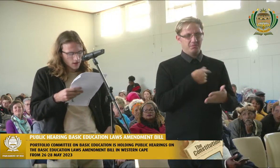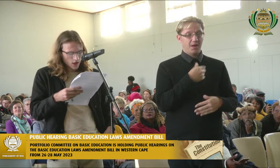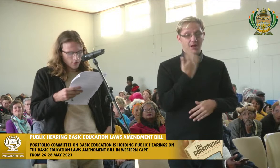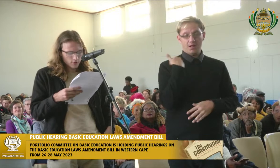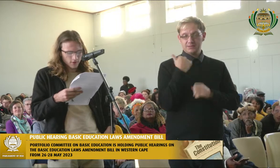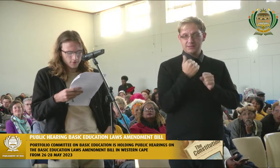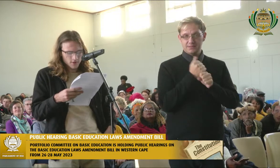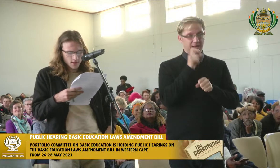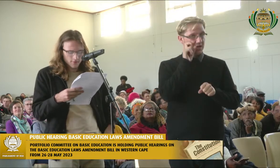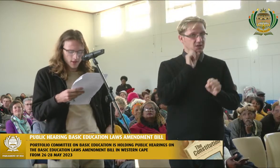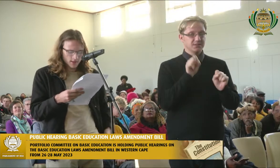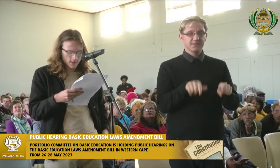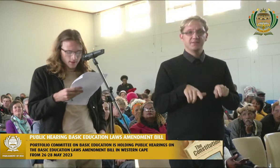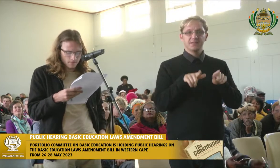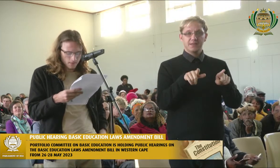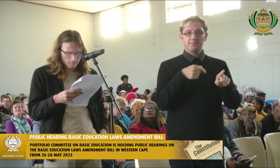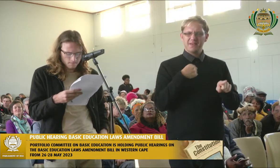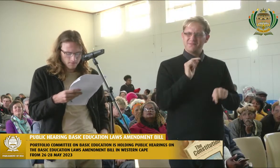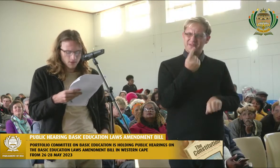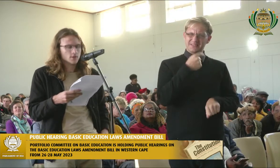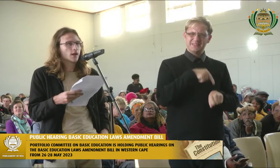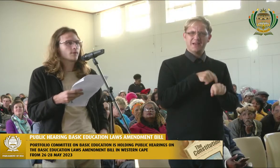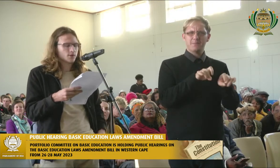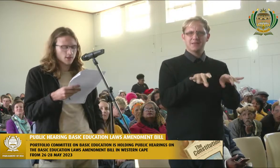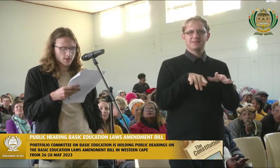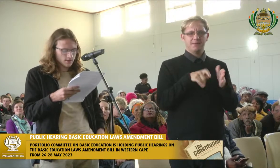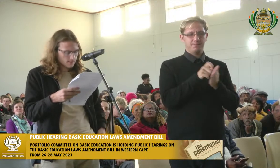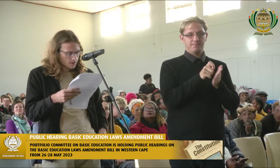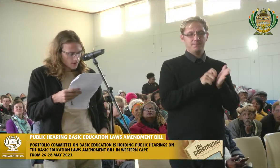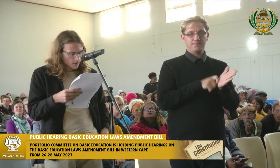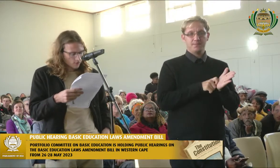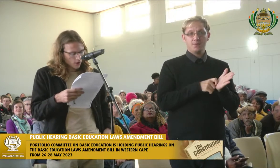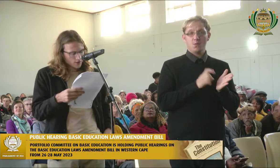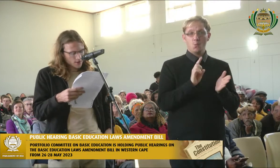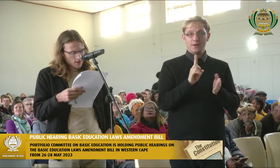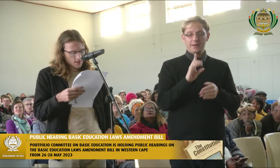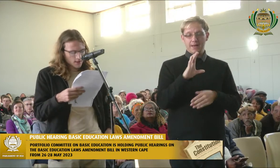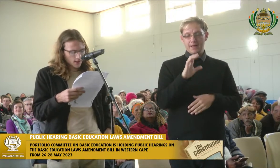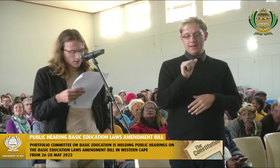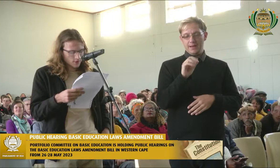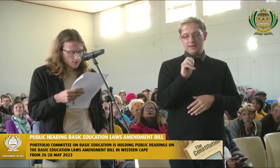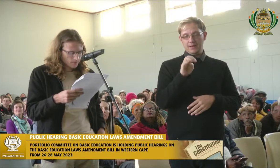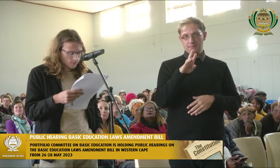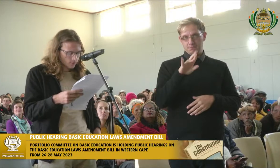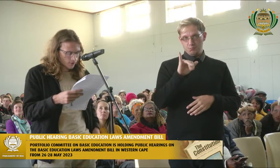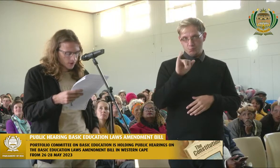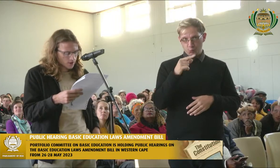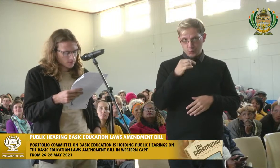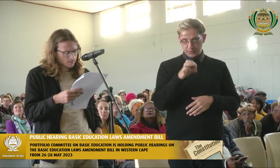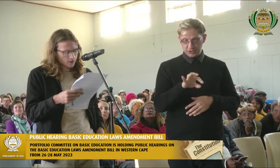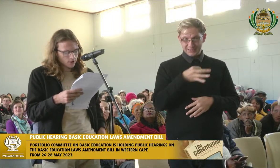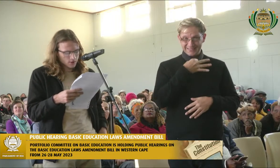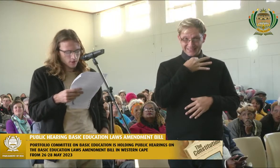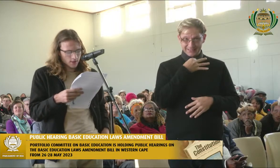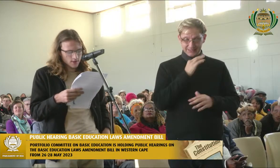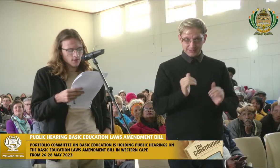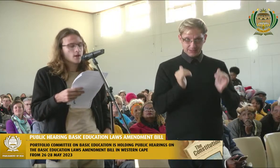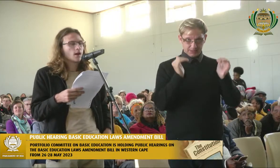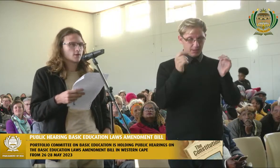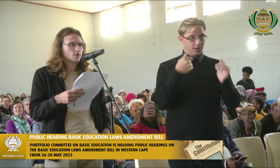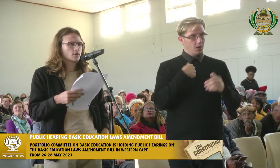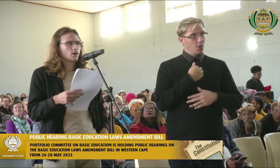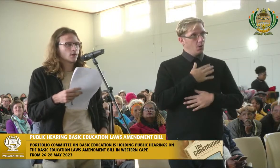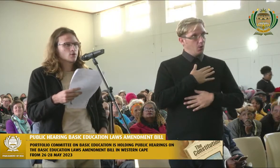17, I wrote my first ever exam. This was a Cambridge exam for IGCSE English, for which, by God's